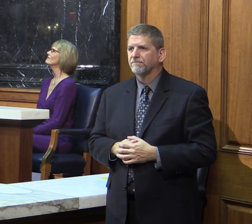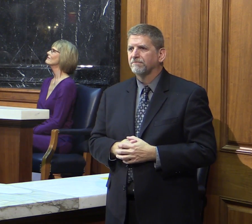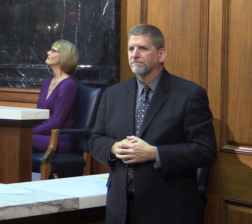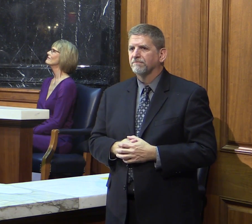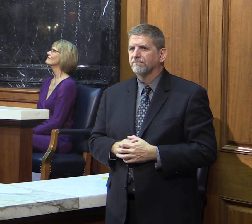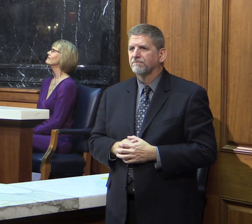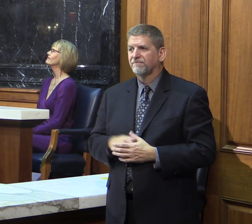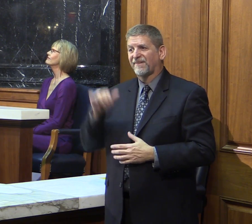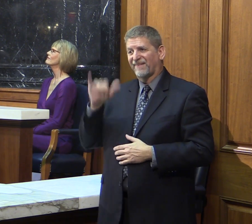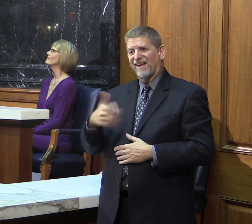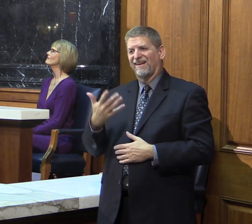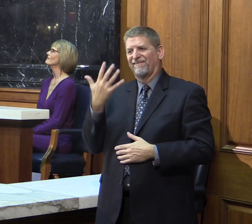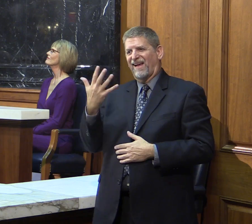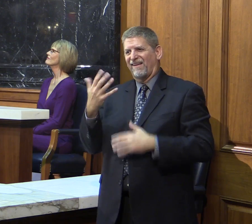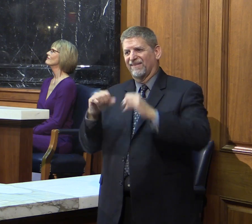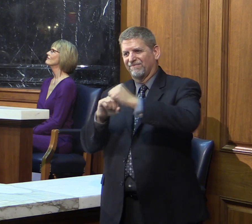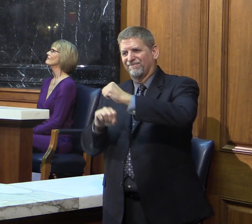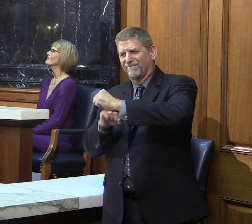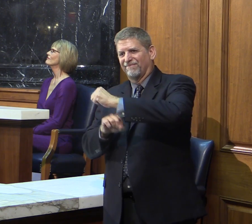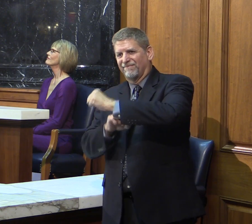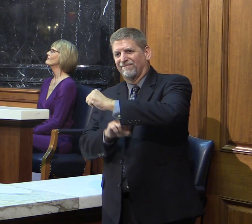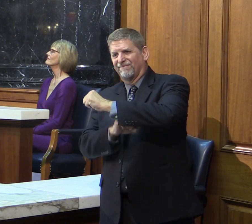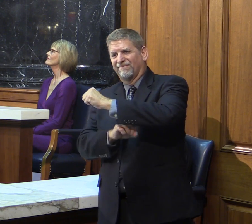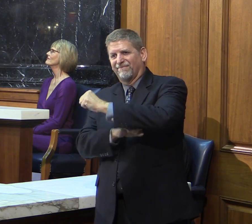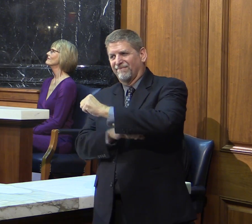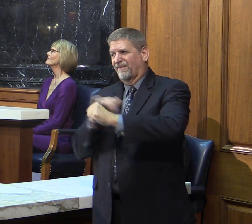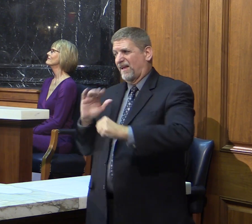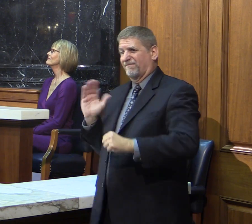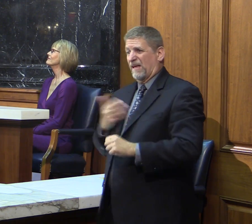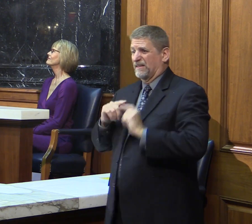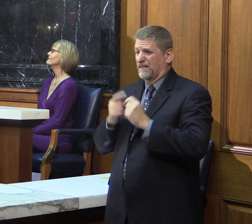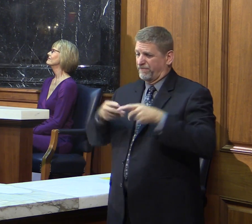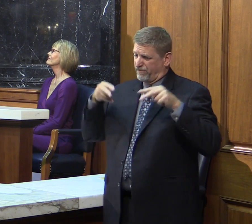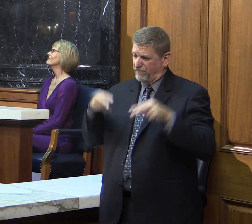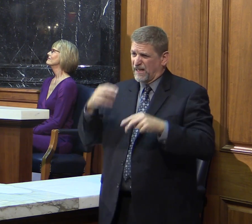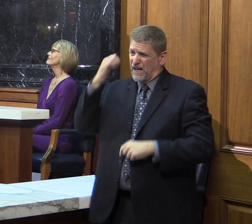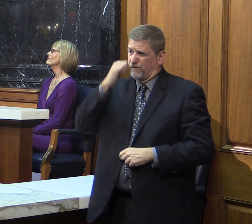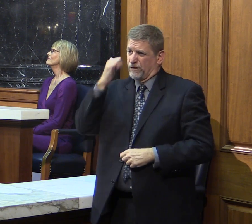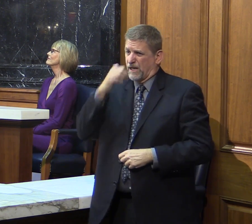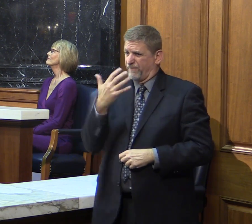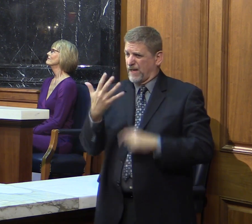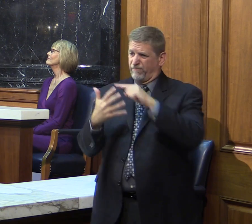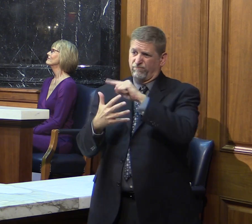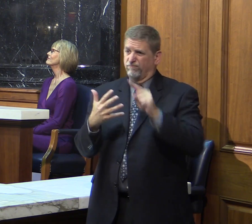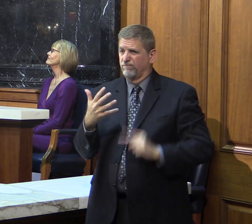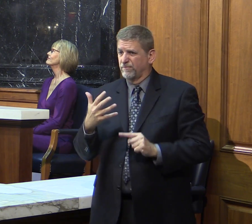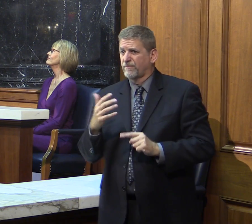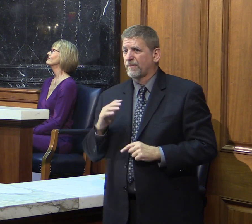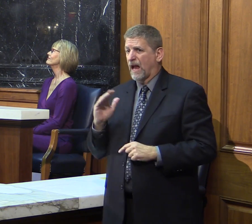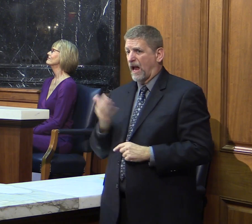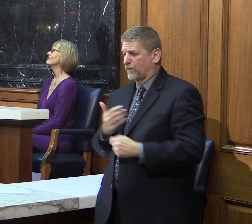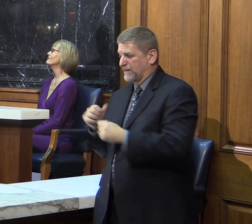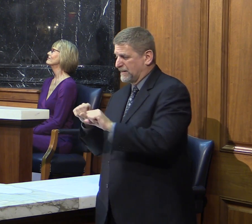These 5 buildings are where our team will focus every day on ways to take our state to the next level, to